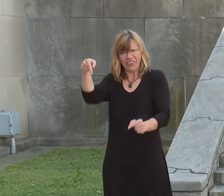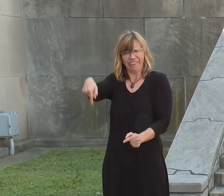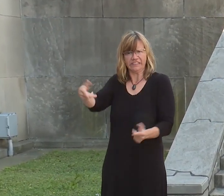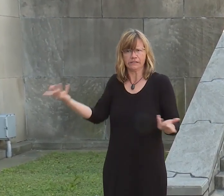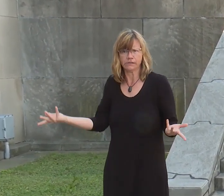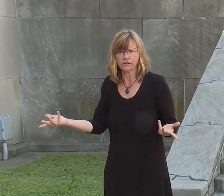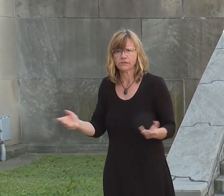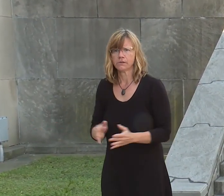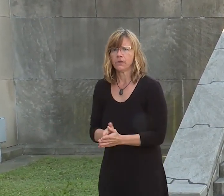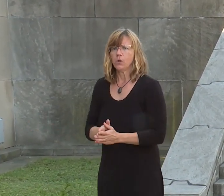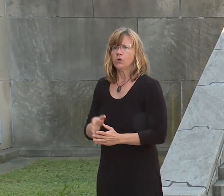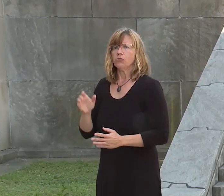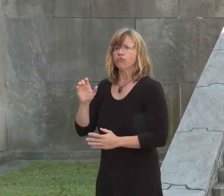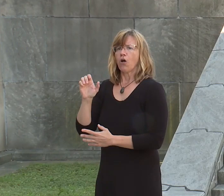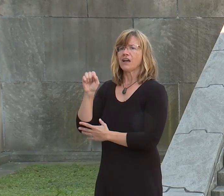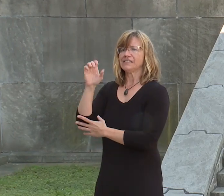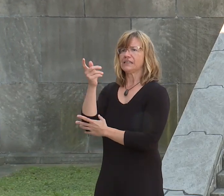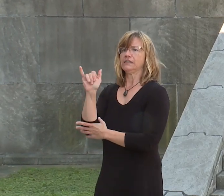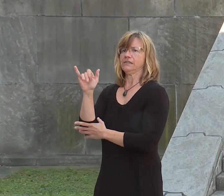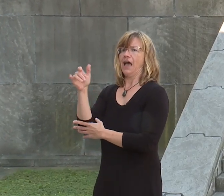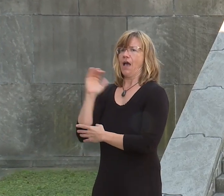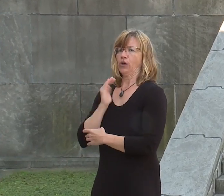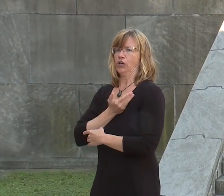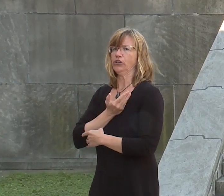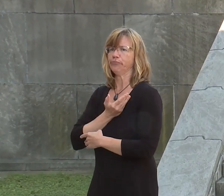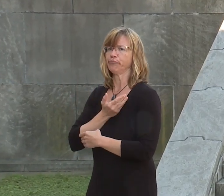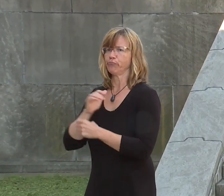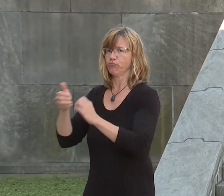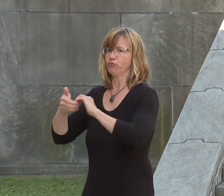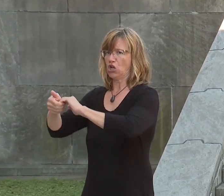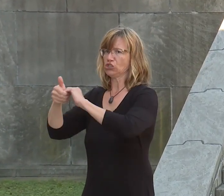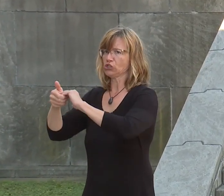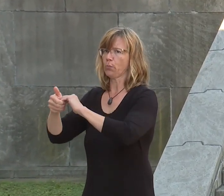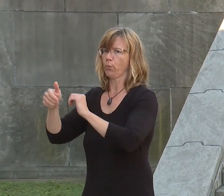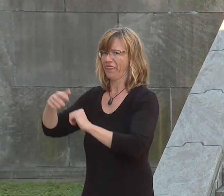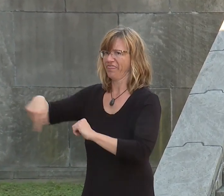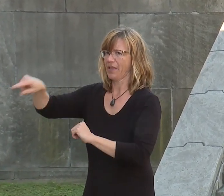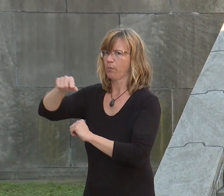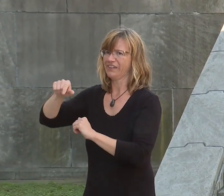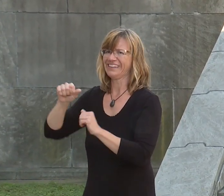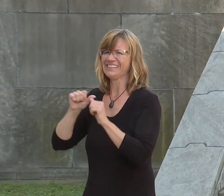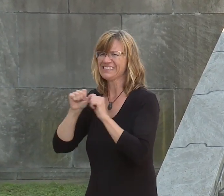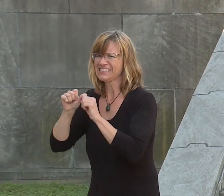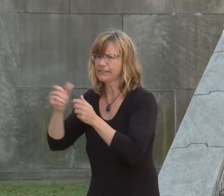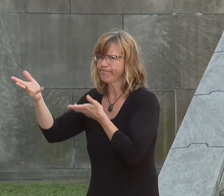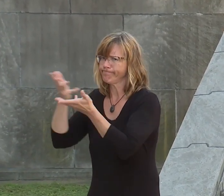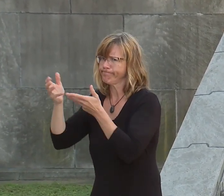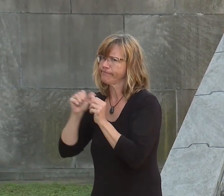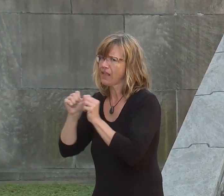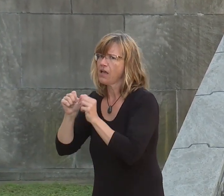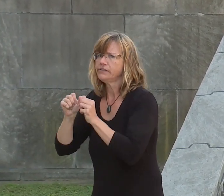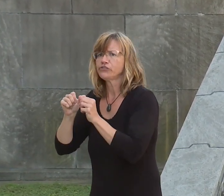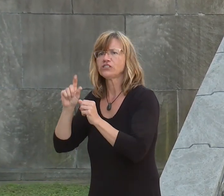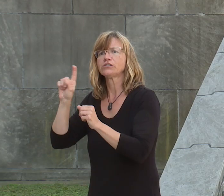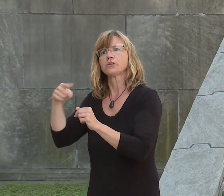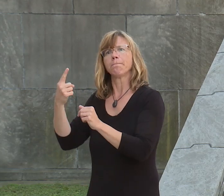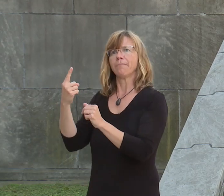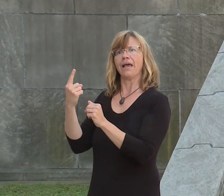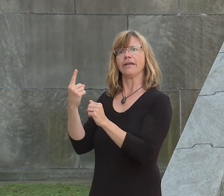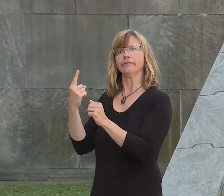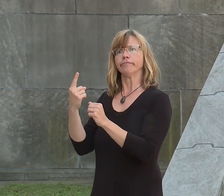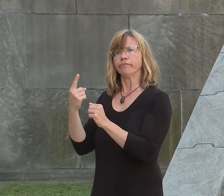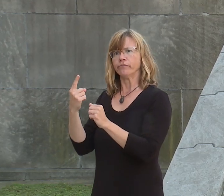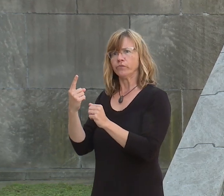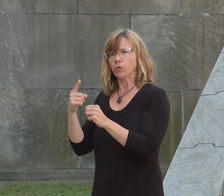today about the partnership that we've had with them throughout the pandemic. We're going to consistently work with them, not just to make sure that they're able to get the food, get